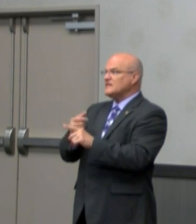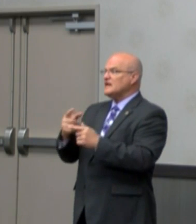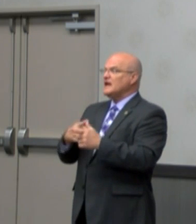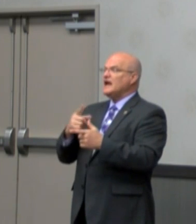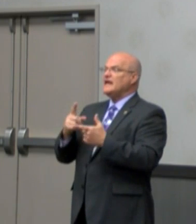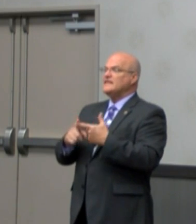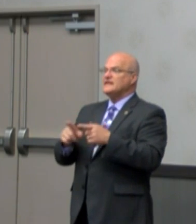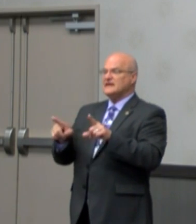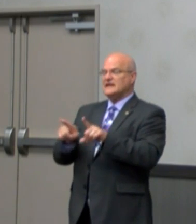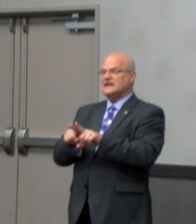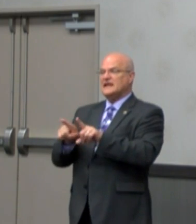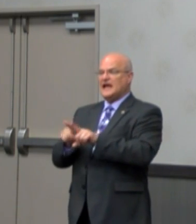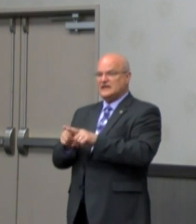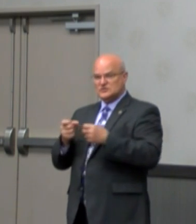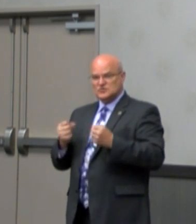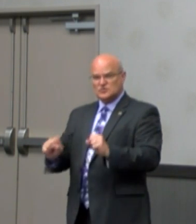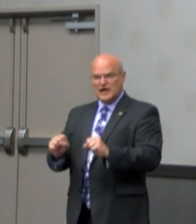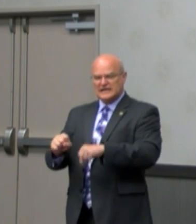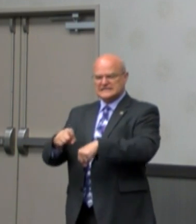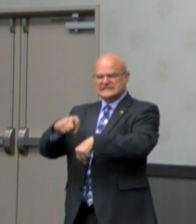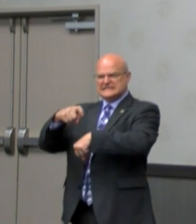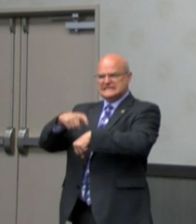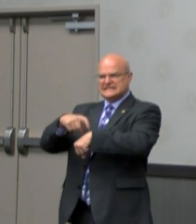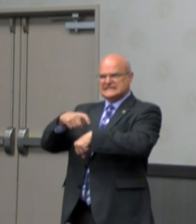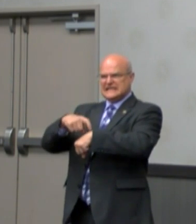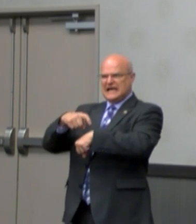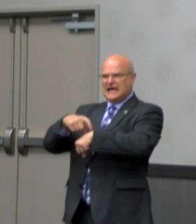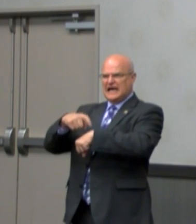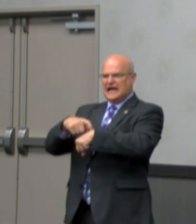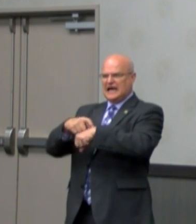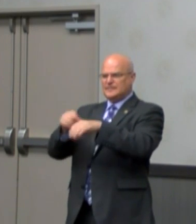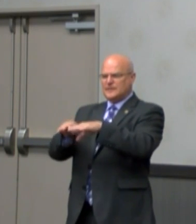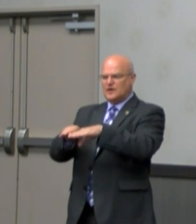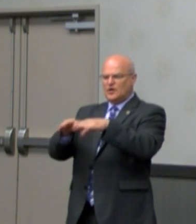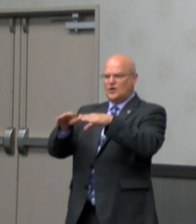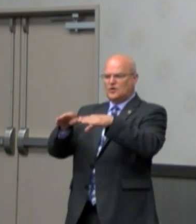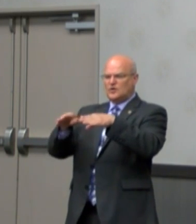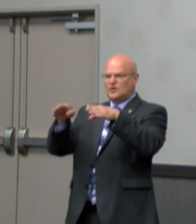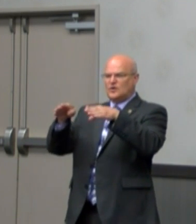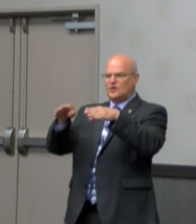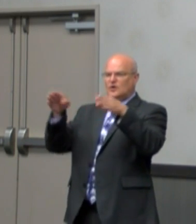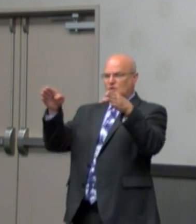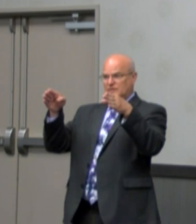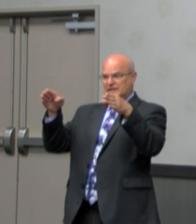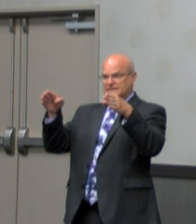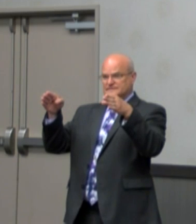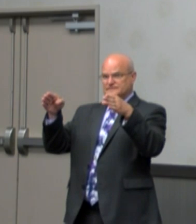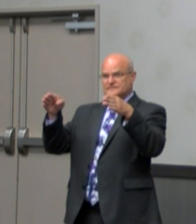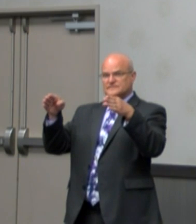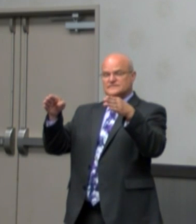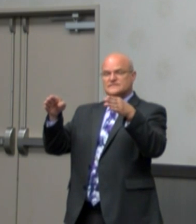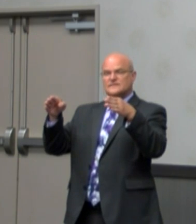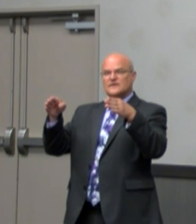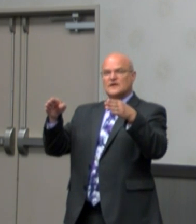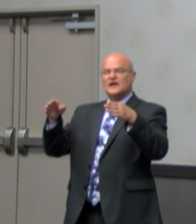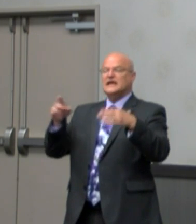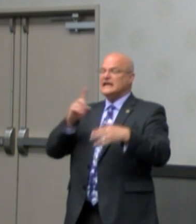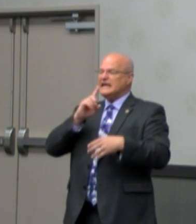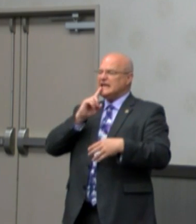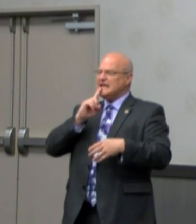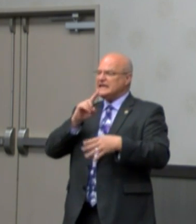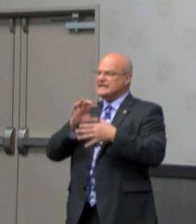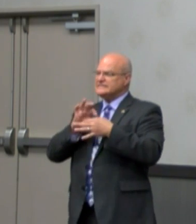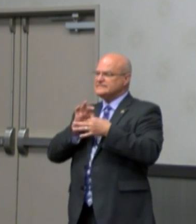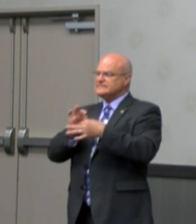then, as you're trying to time the loosening up and the lifting of restrictions does